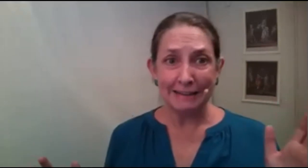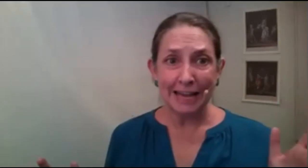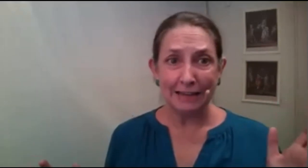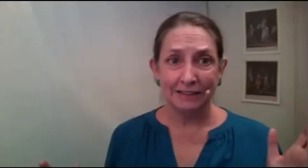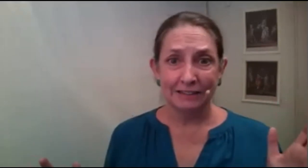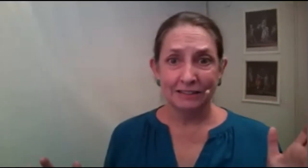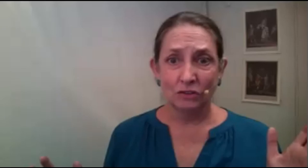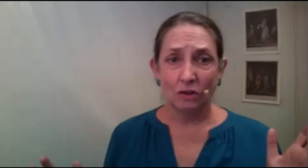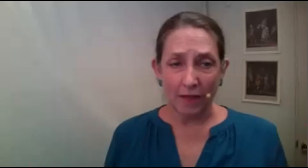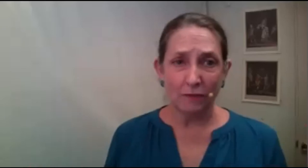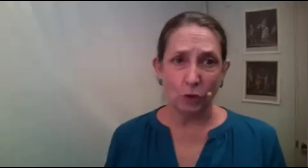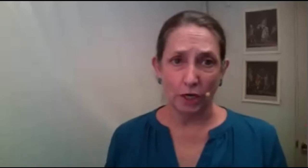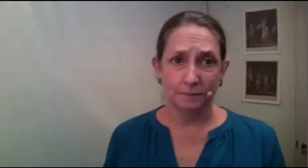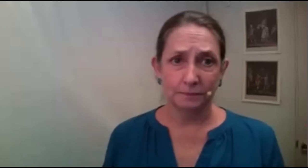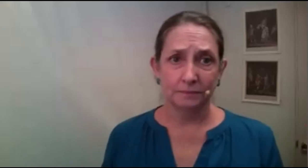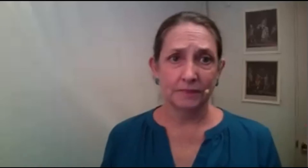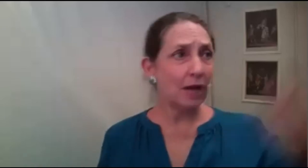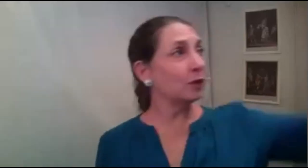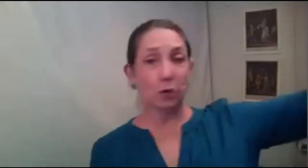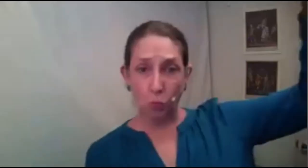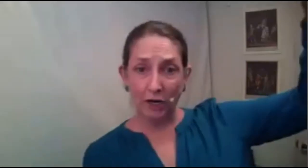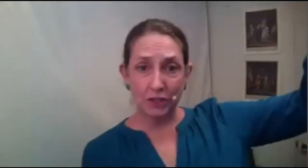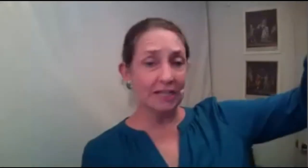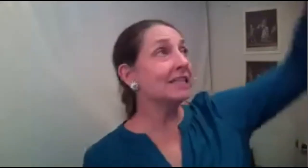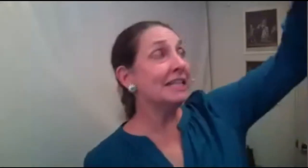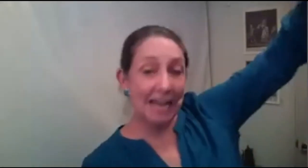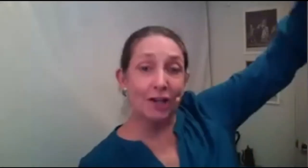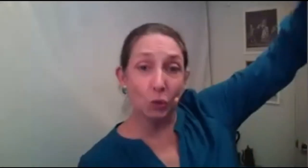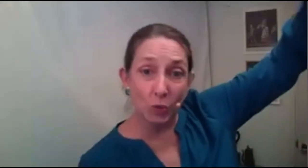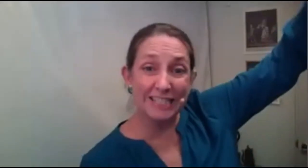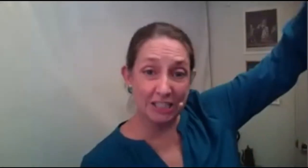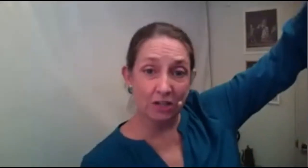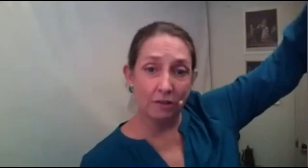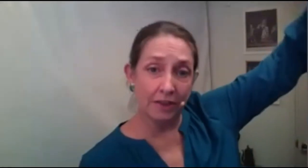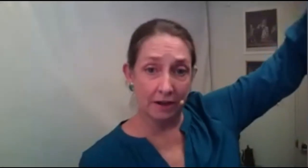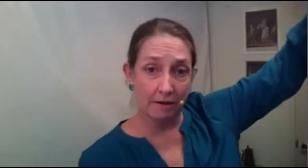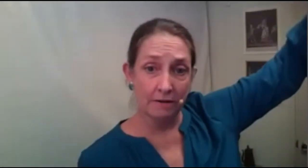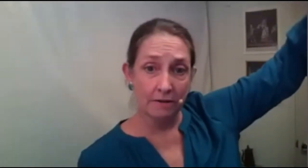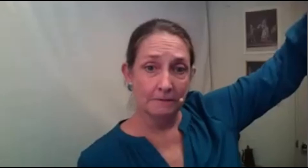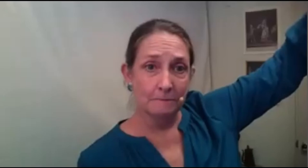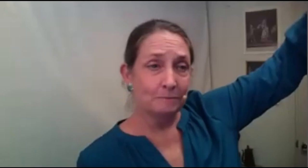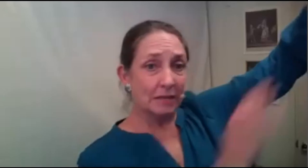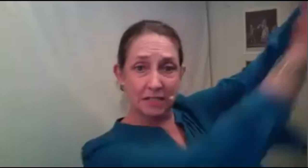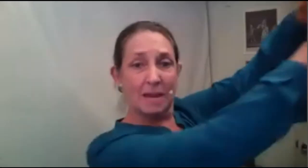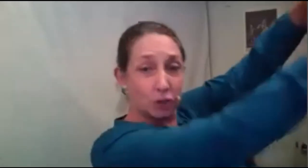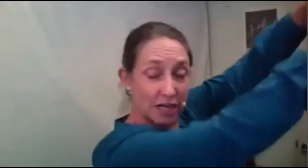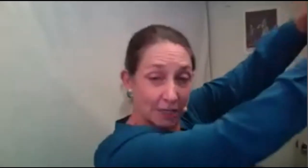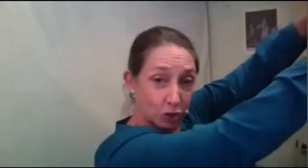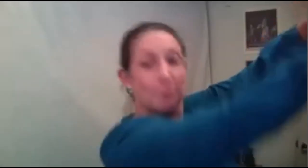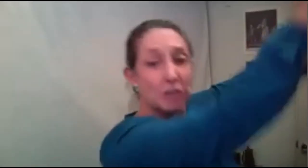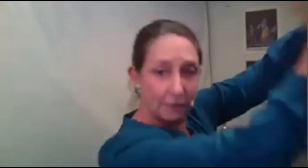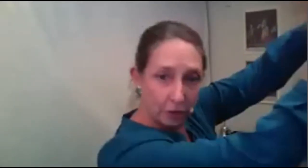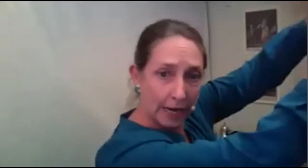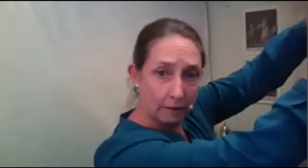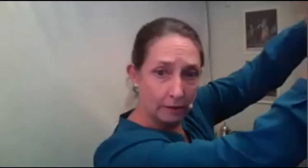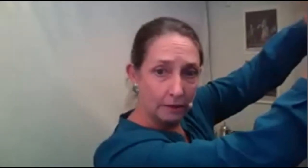Aunt Nellie on the floor. Now, the weird thing is the nail was still there. Somehow she had